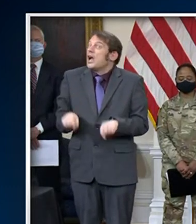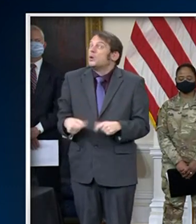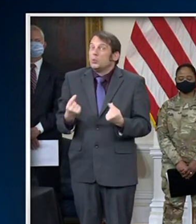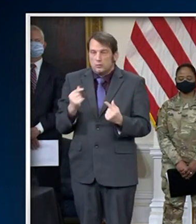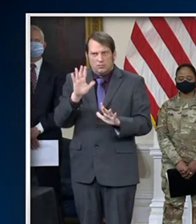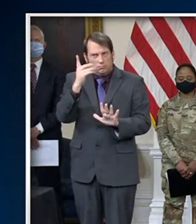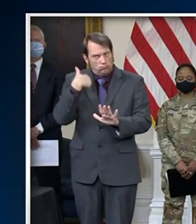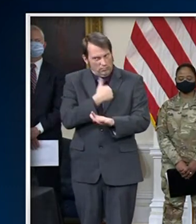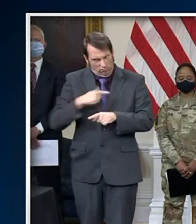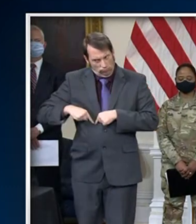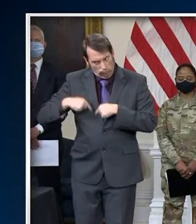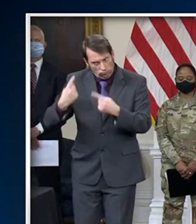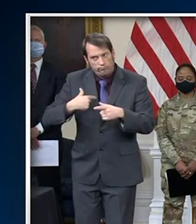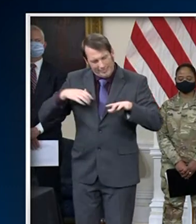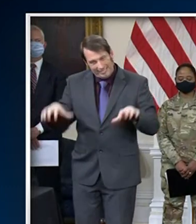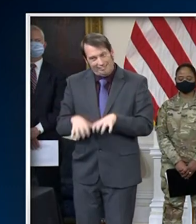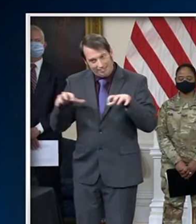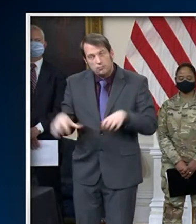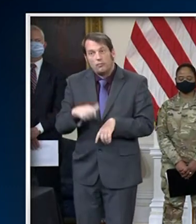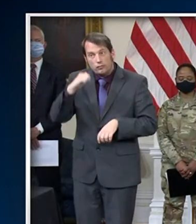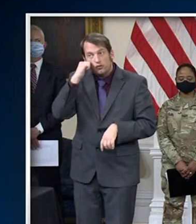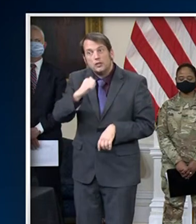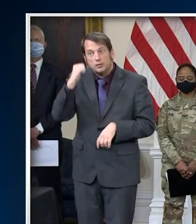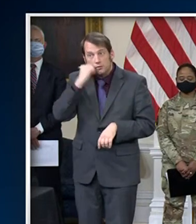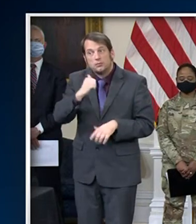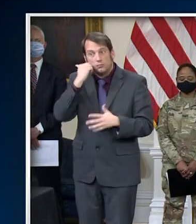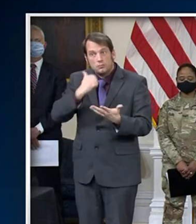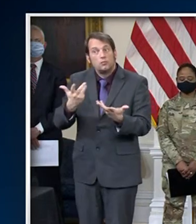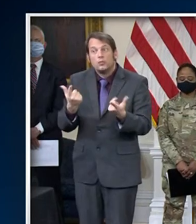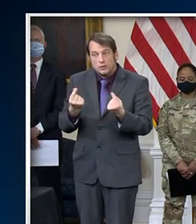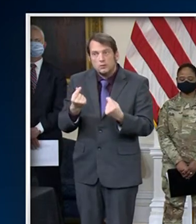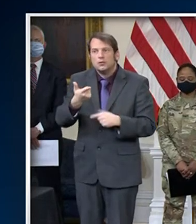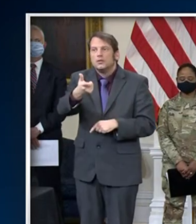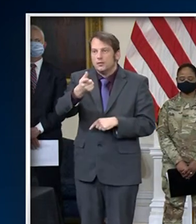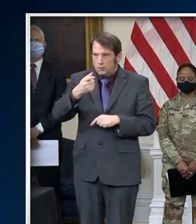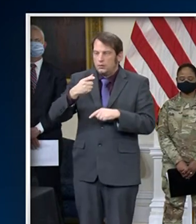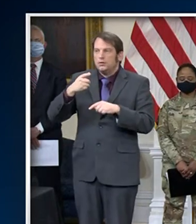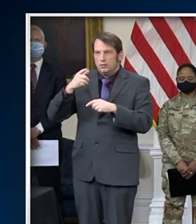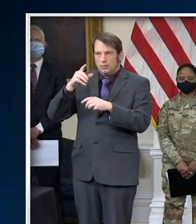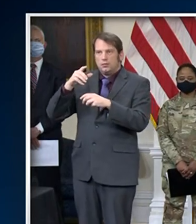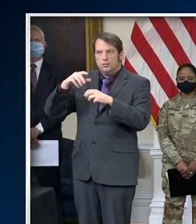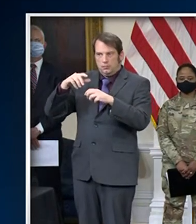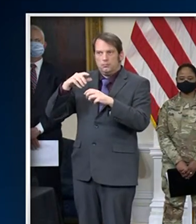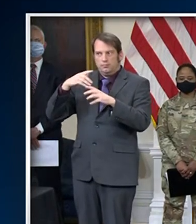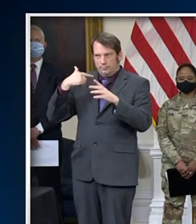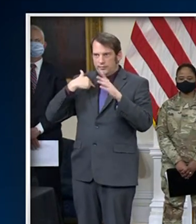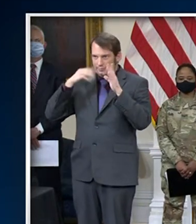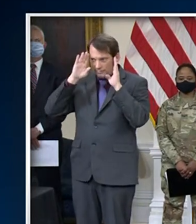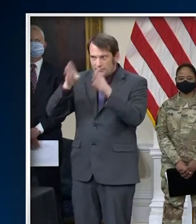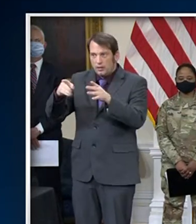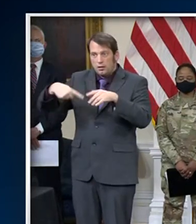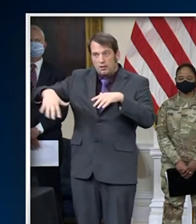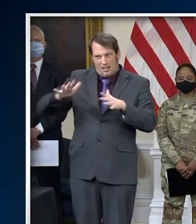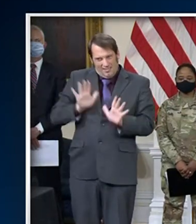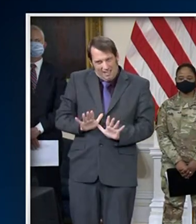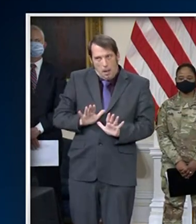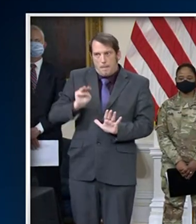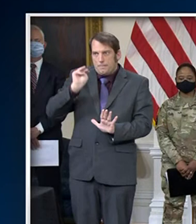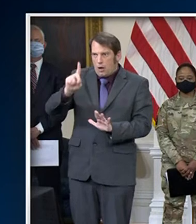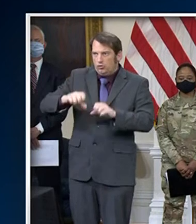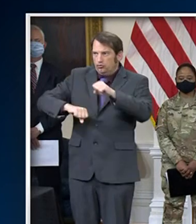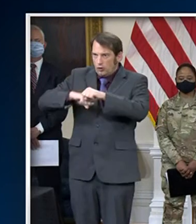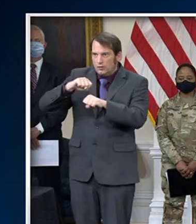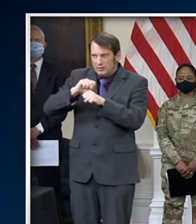day, is rapidly scaling up the infrastructure to utilize every single dose that